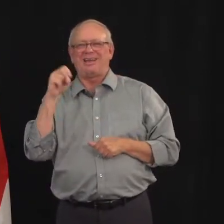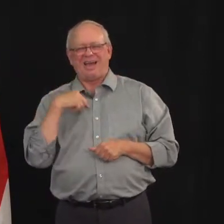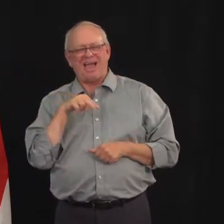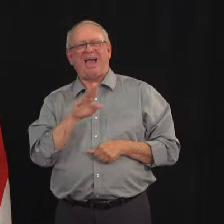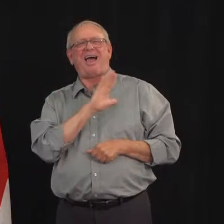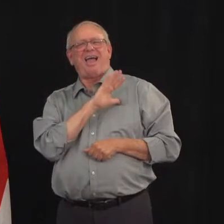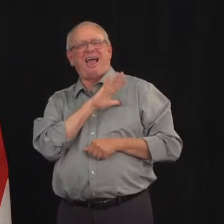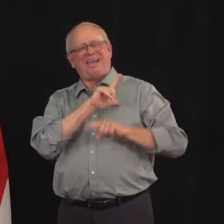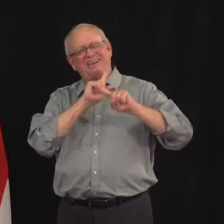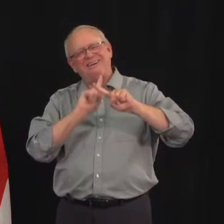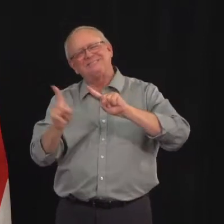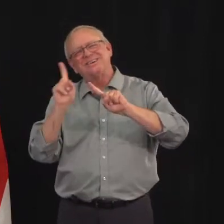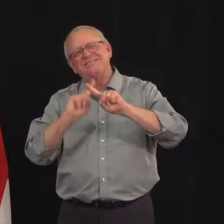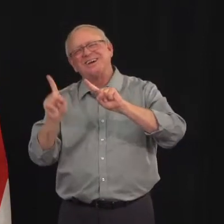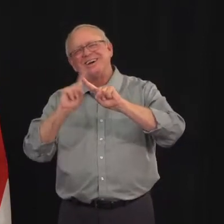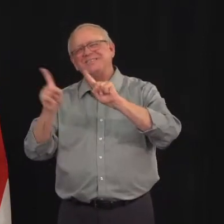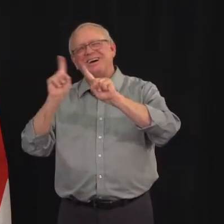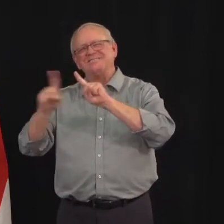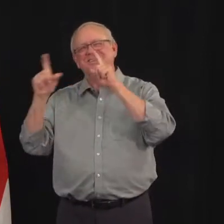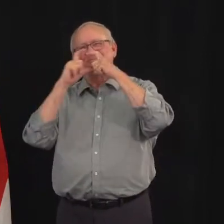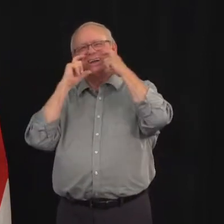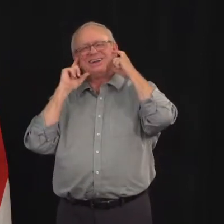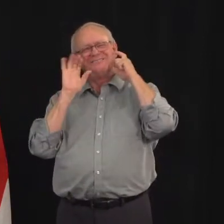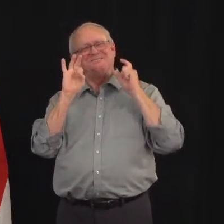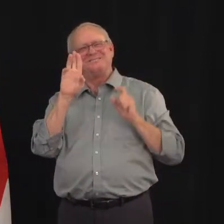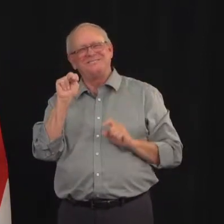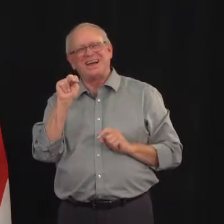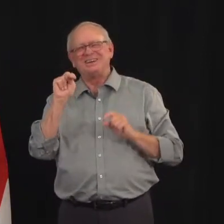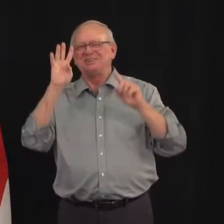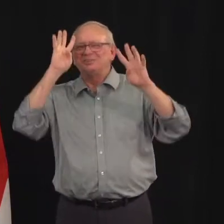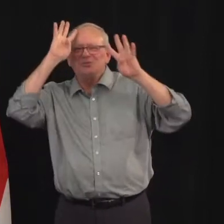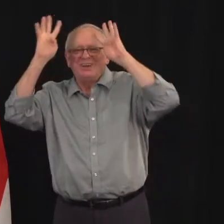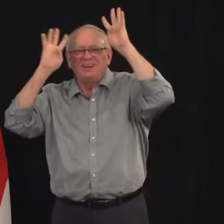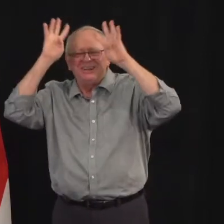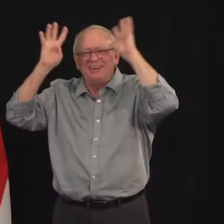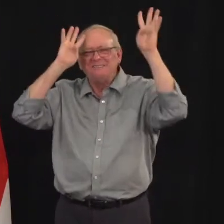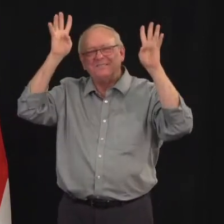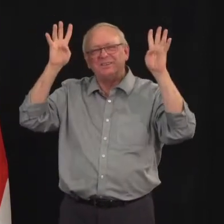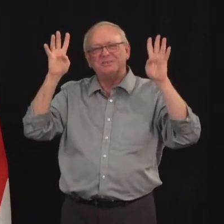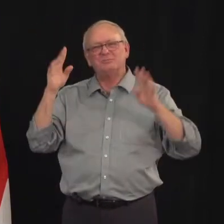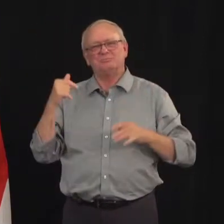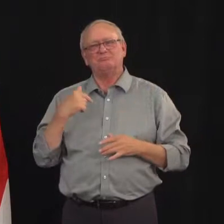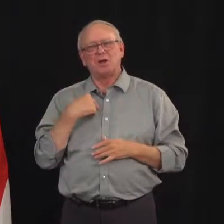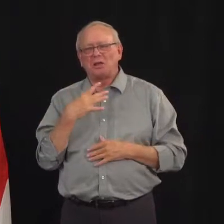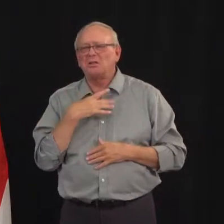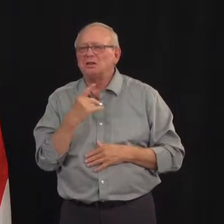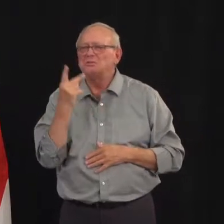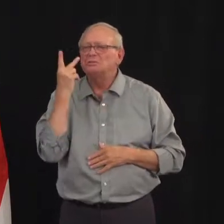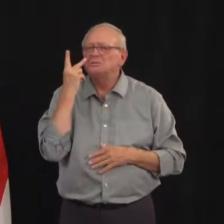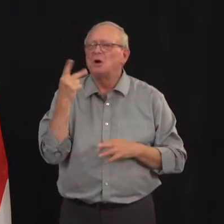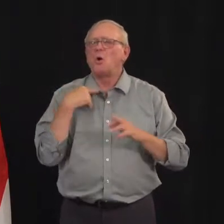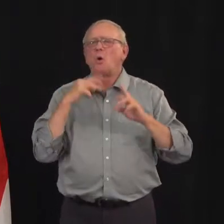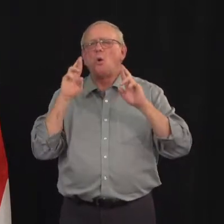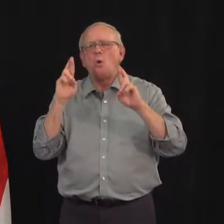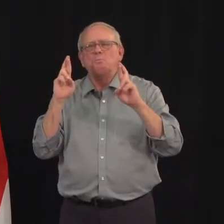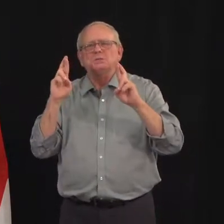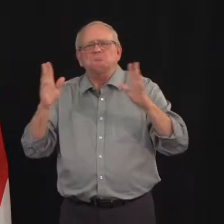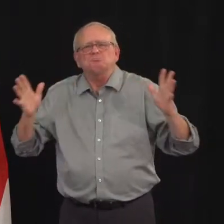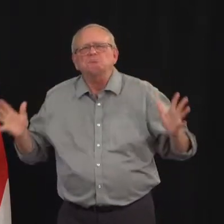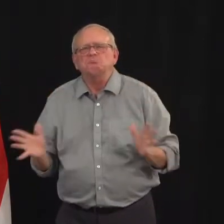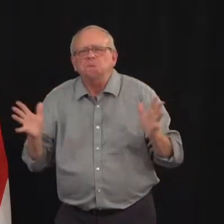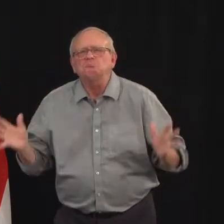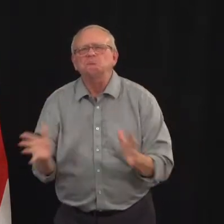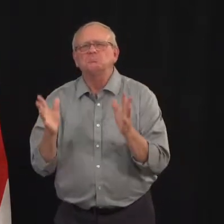and creativity that I hope will encourage everyone to wear a mask every day when they're outside, their home, and in